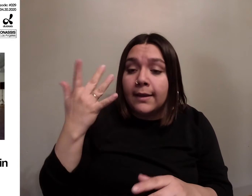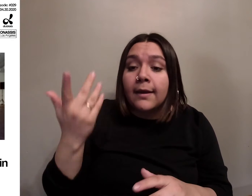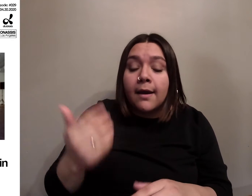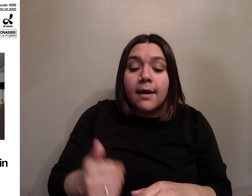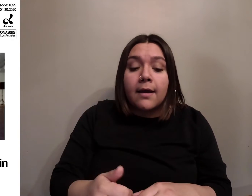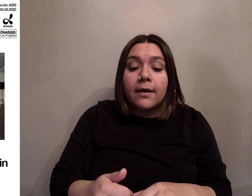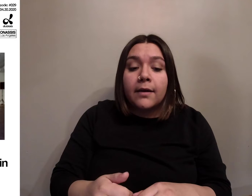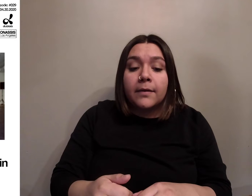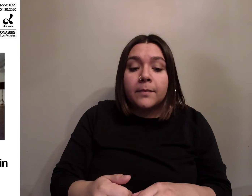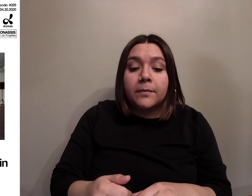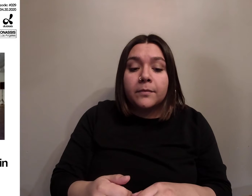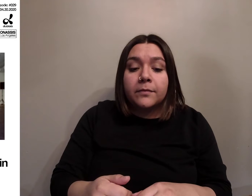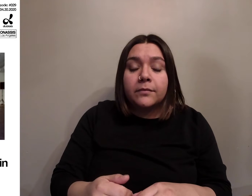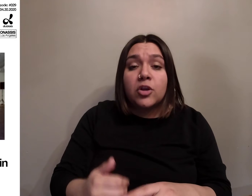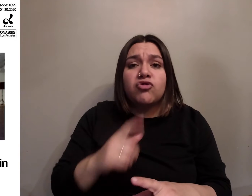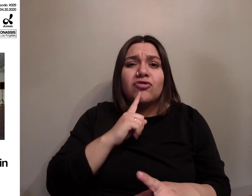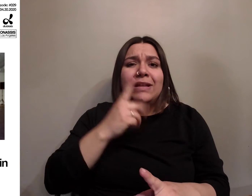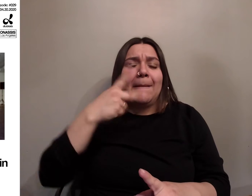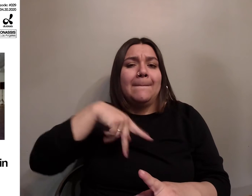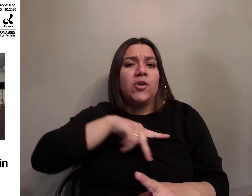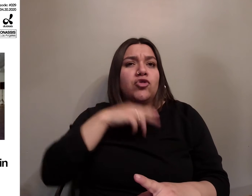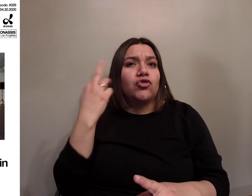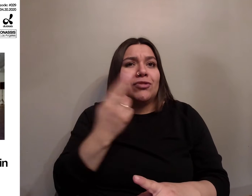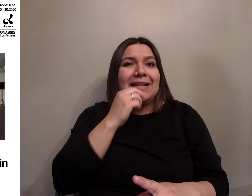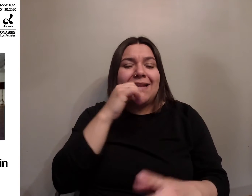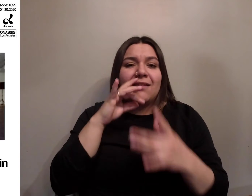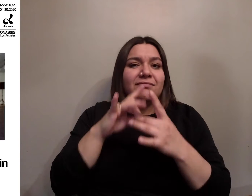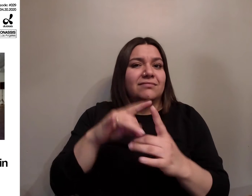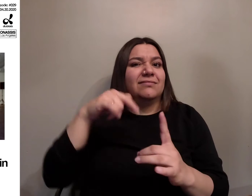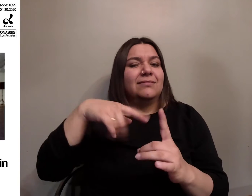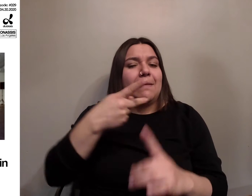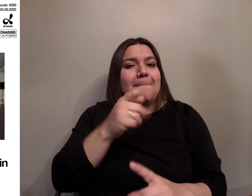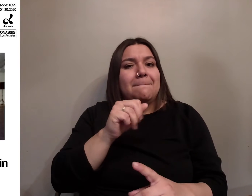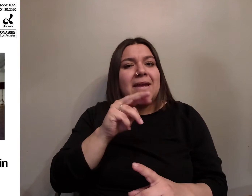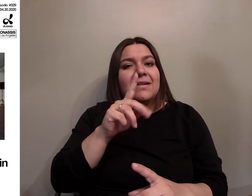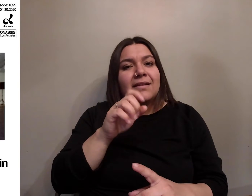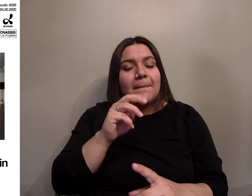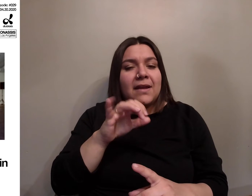hosted at Naval at the beginning, we were not in this current reality.